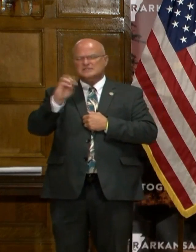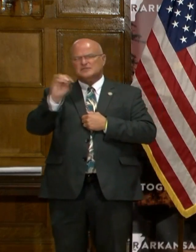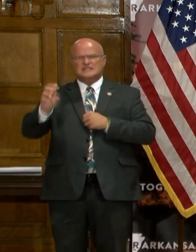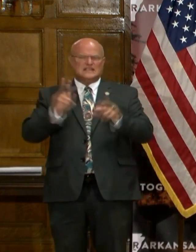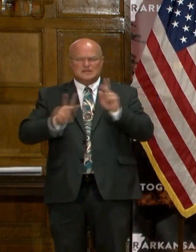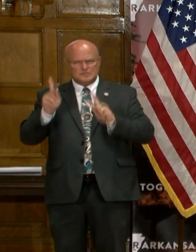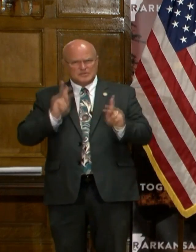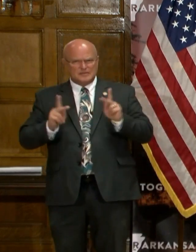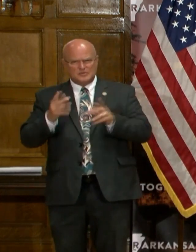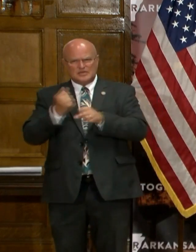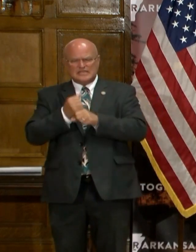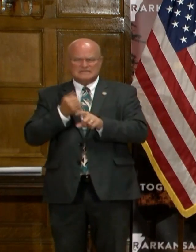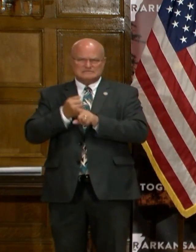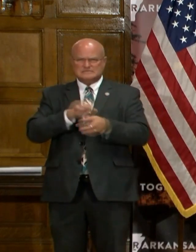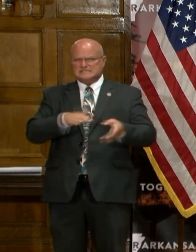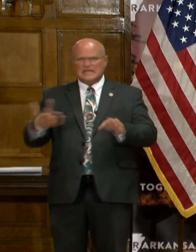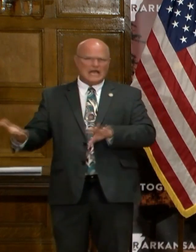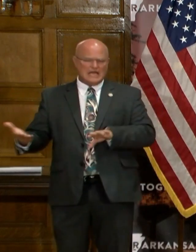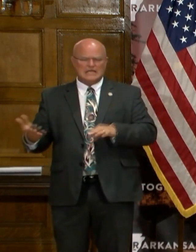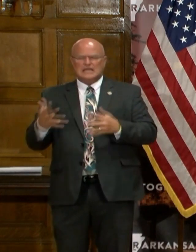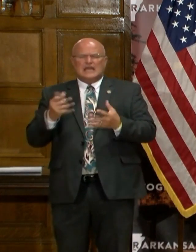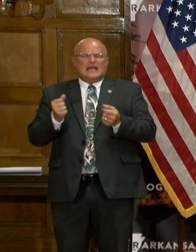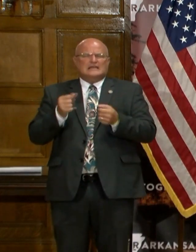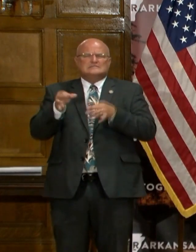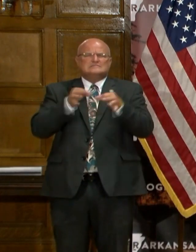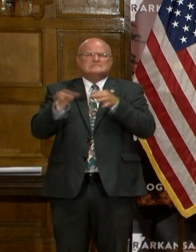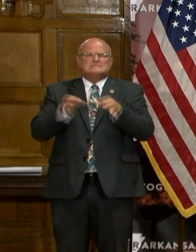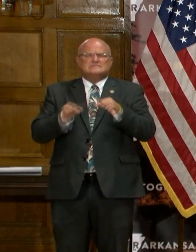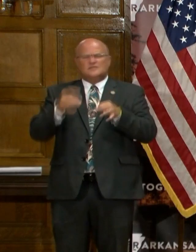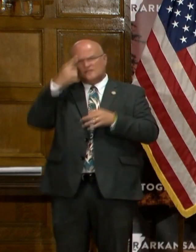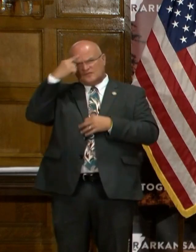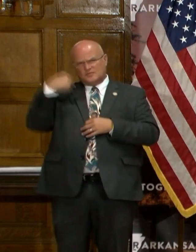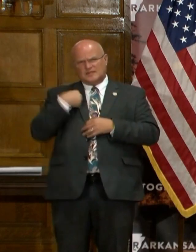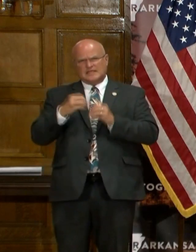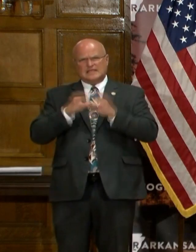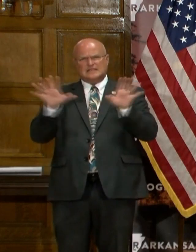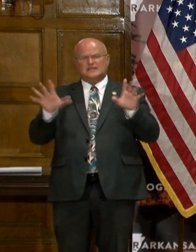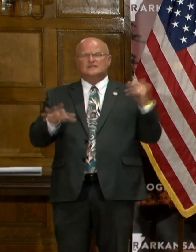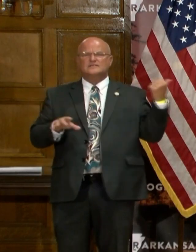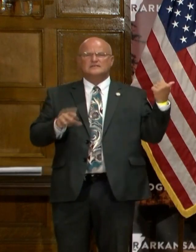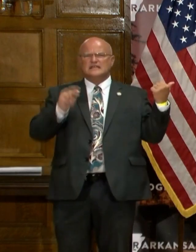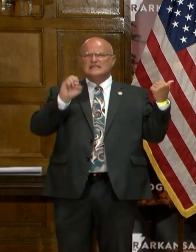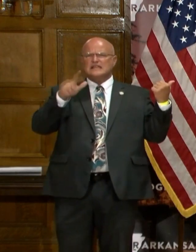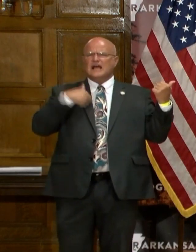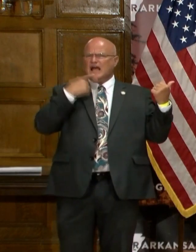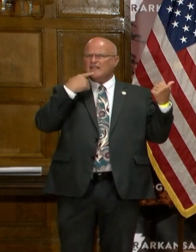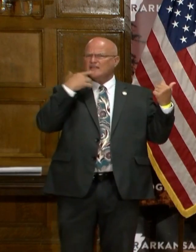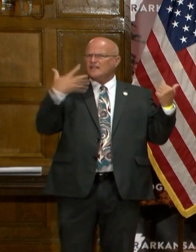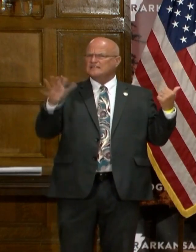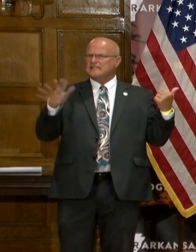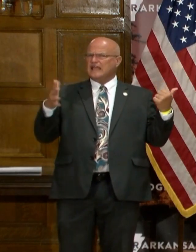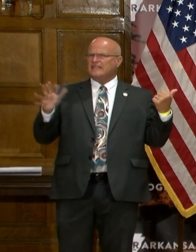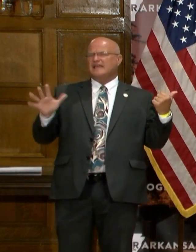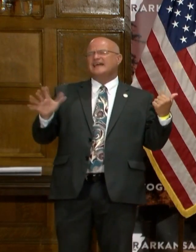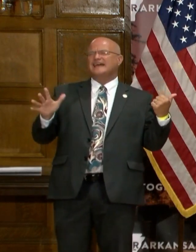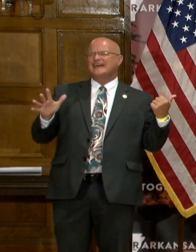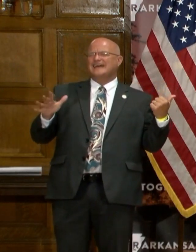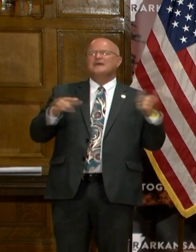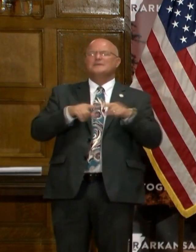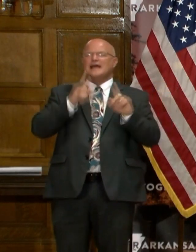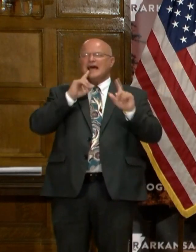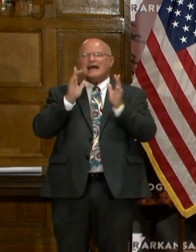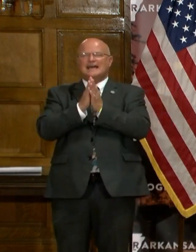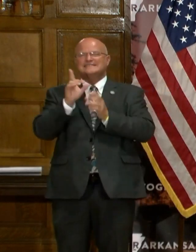of the people who get it are dying from that, and could he put that in lay terms? Well, Neil, I thought I put that in lay terms, but I'll